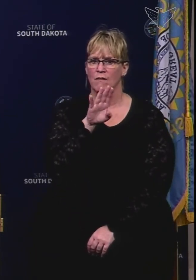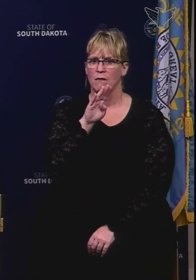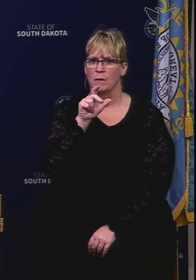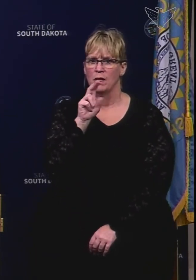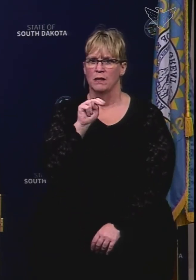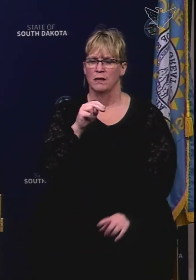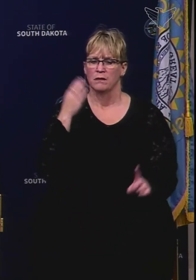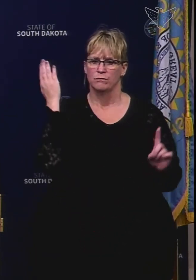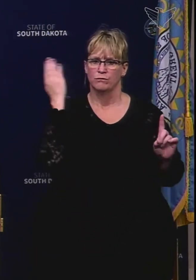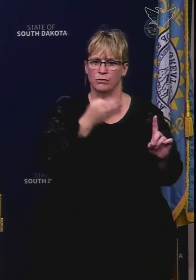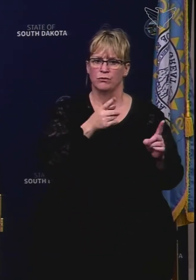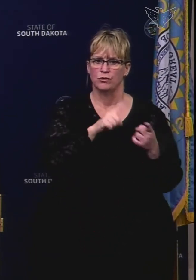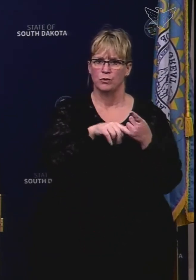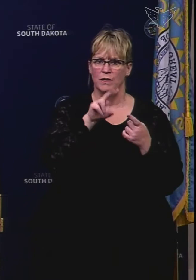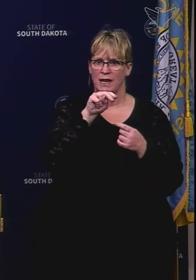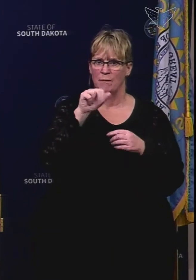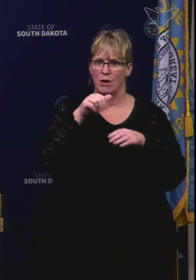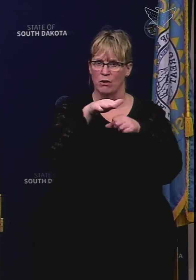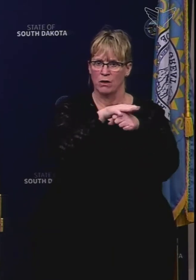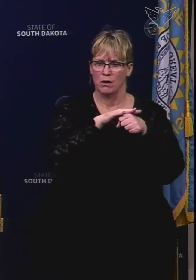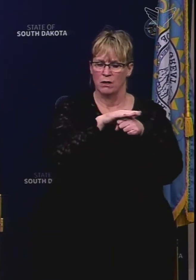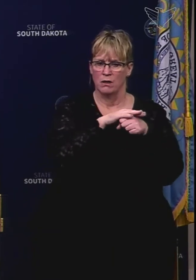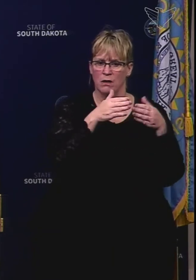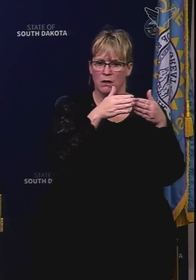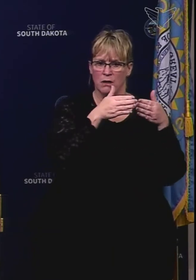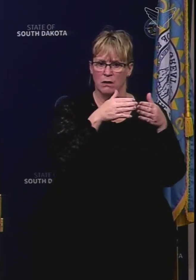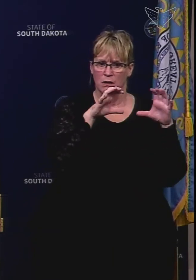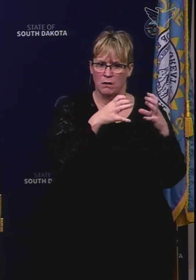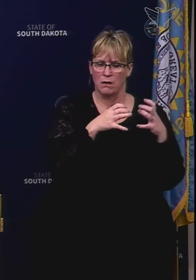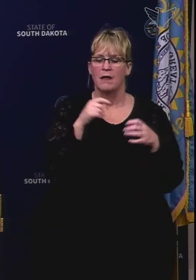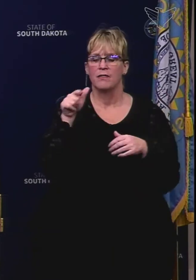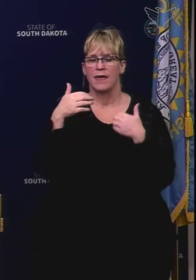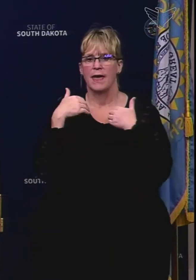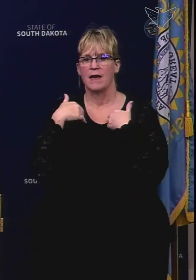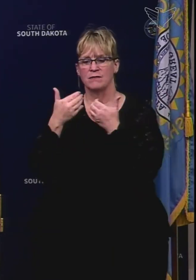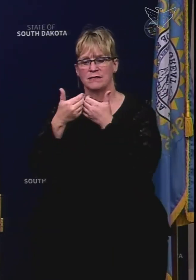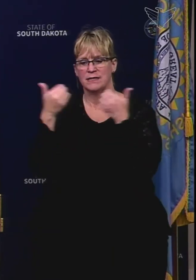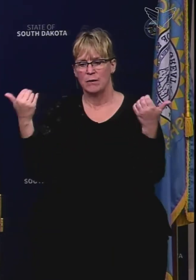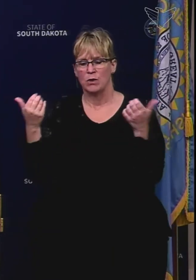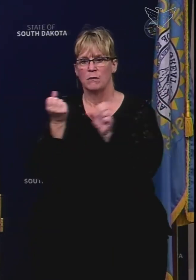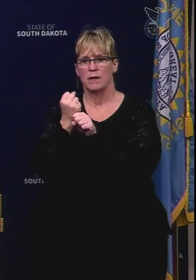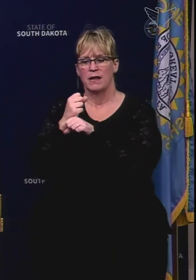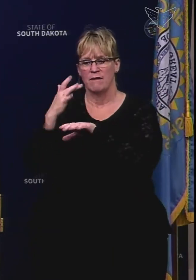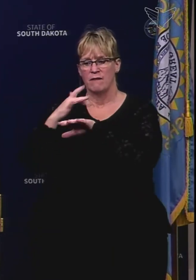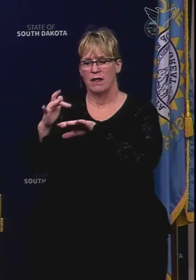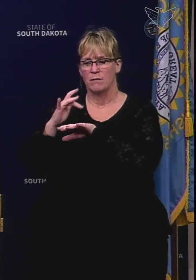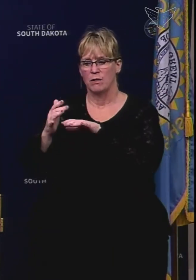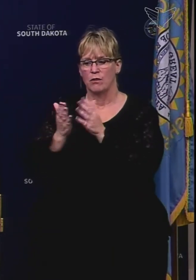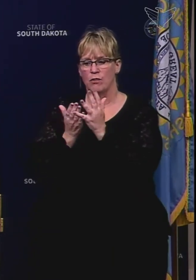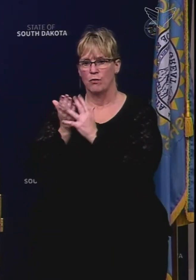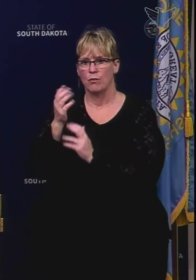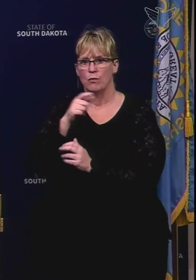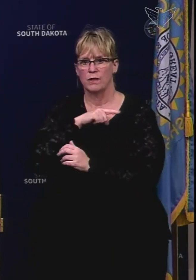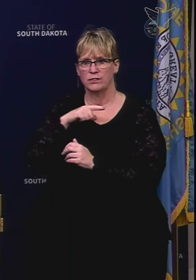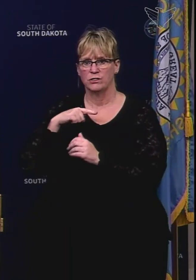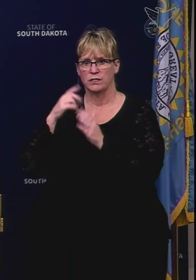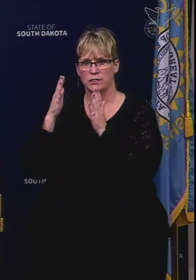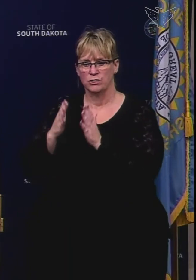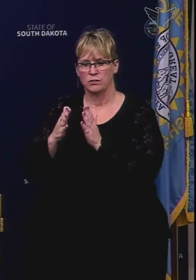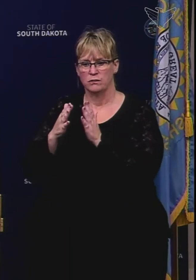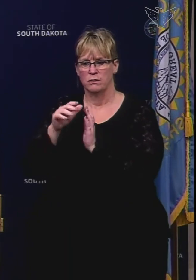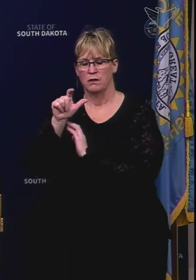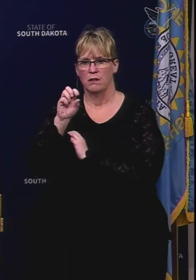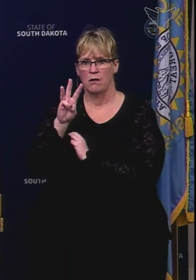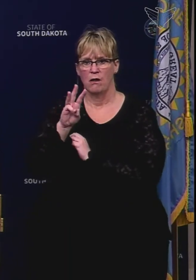go directly to tribes? The tribes do have separate funding that was made available to them through legislation.